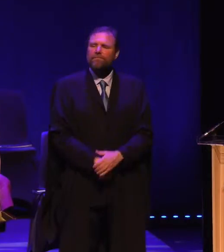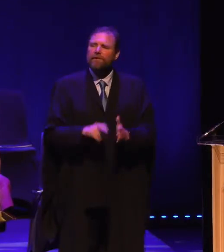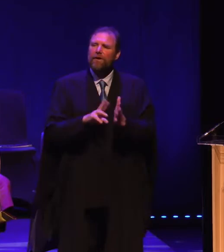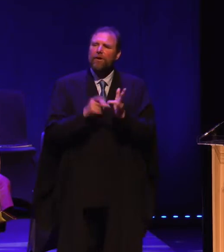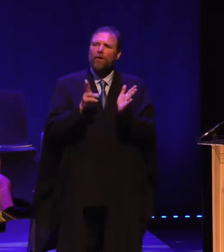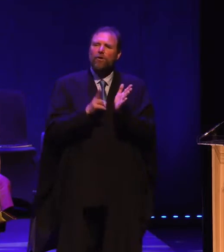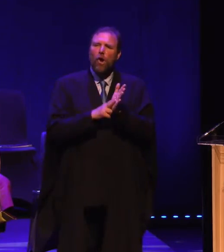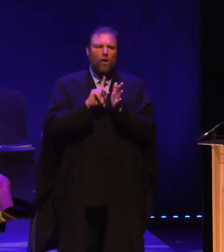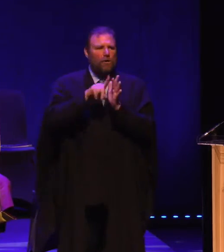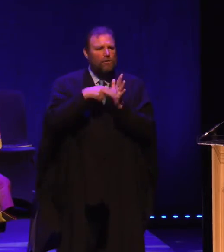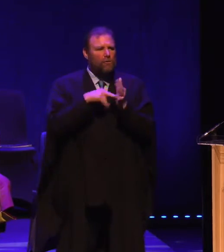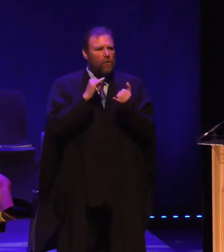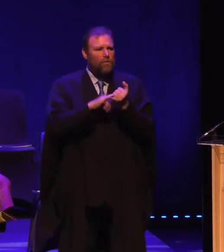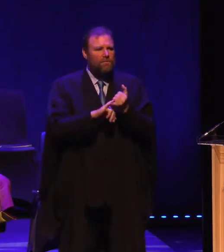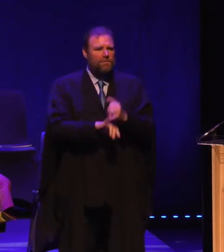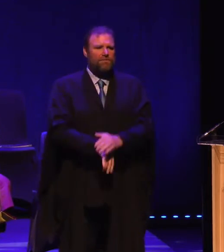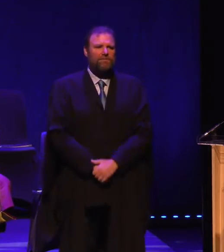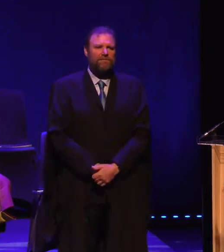Non Jones.